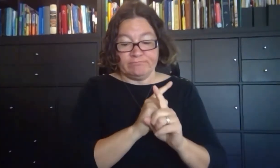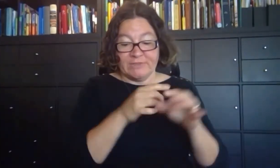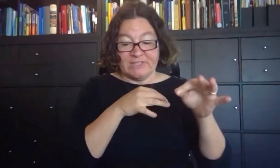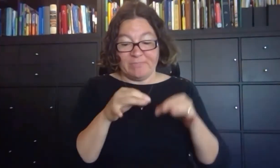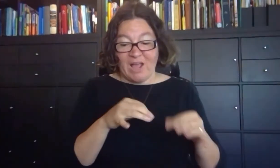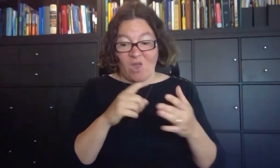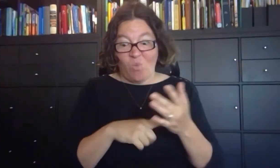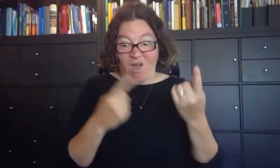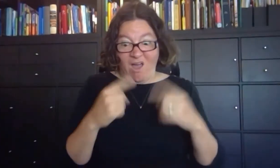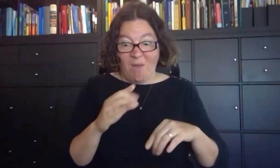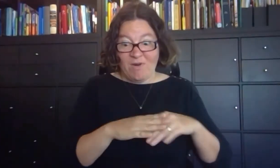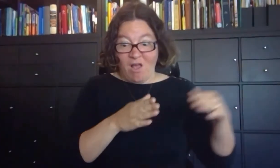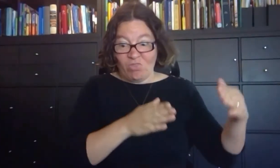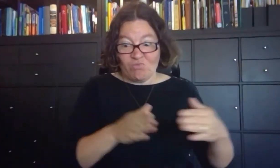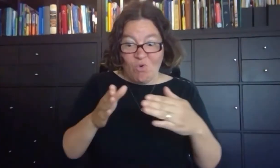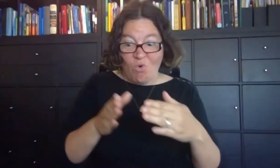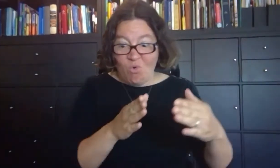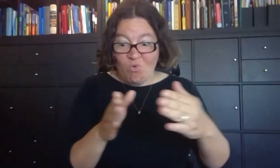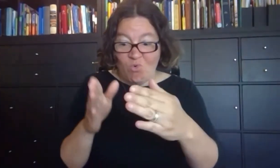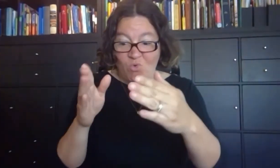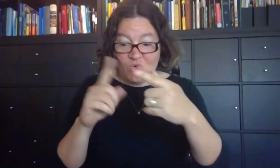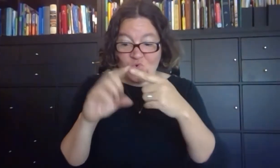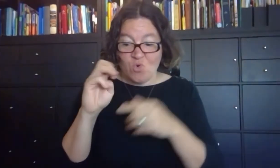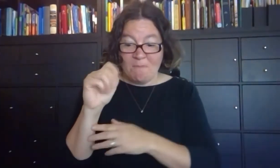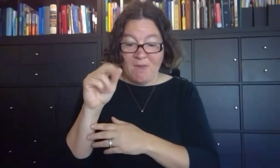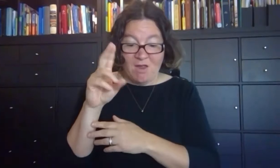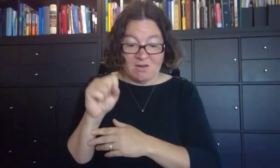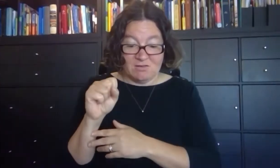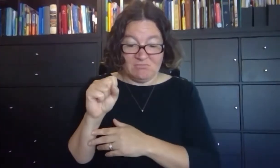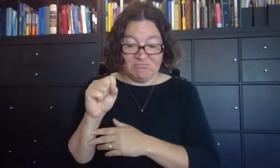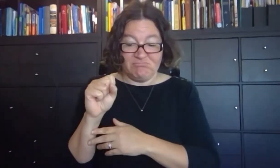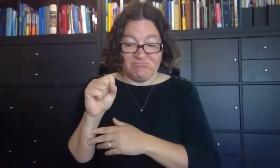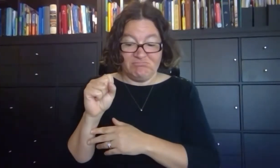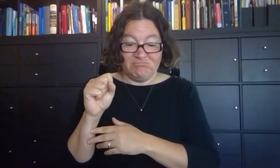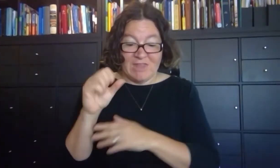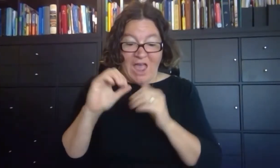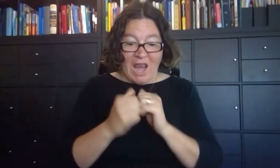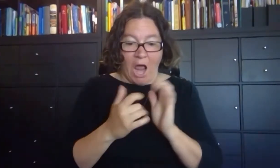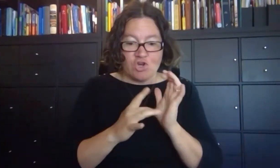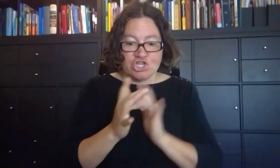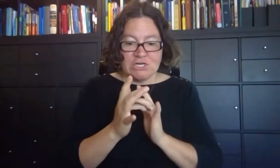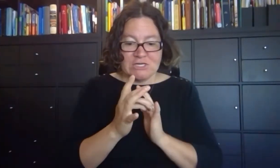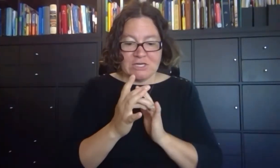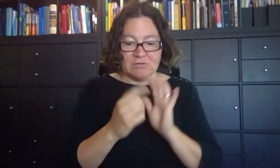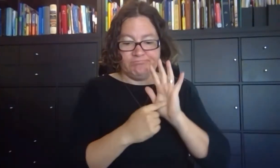Then the two disciples described what had happened along the road and how Jesus was made known to